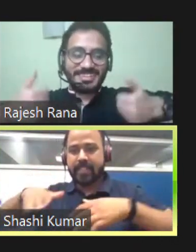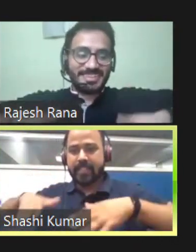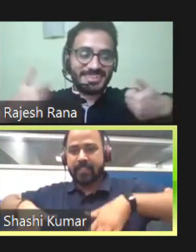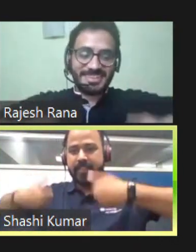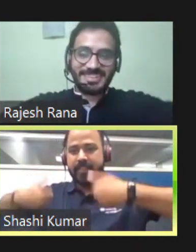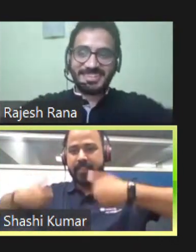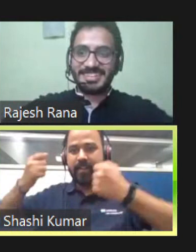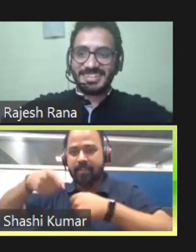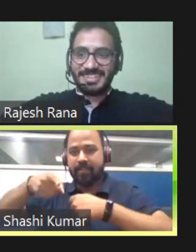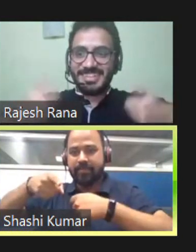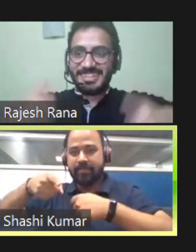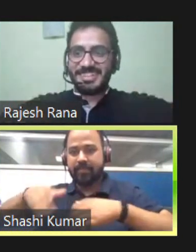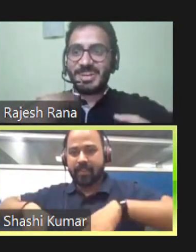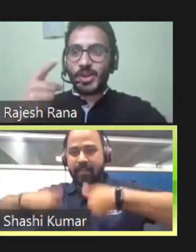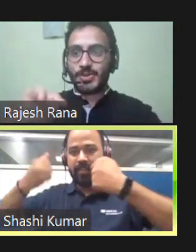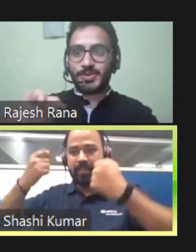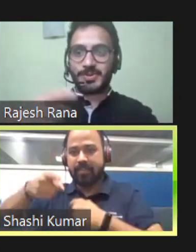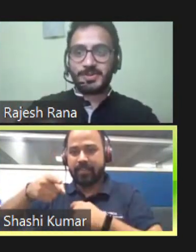Next is.